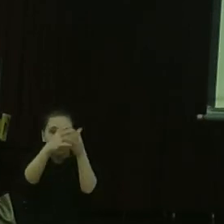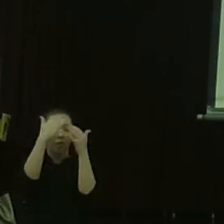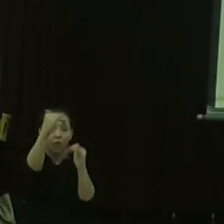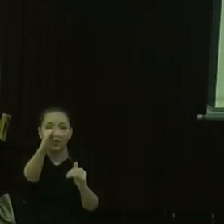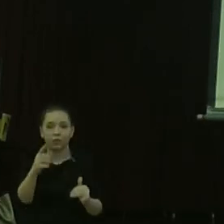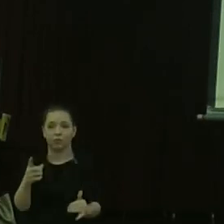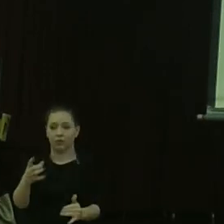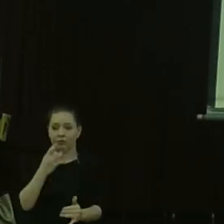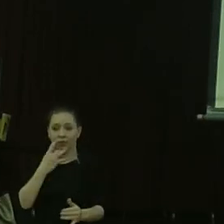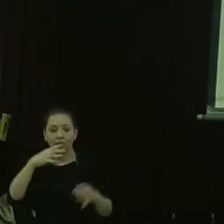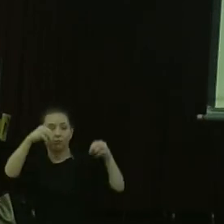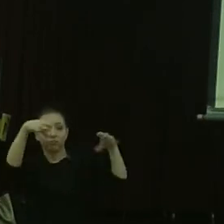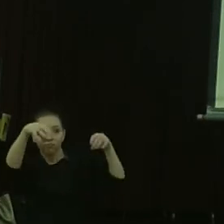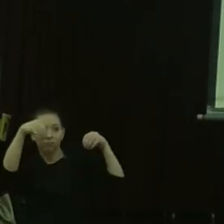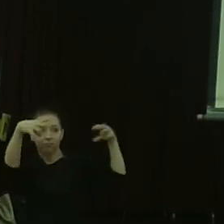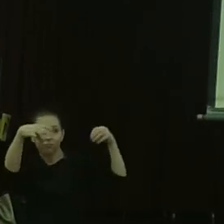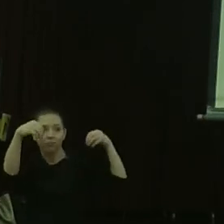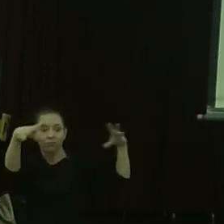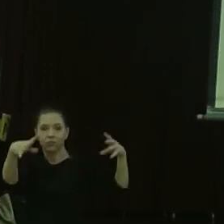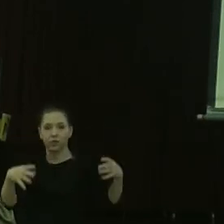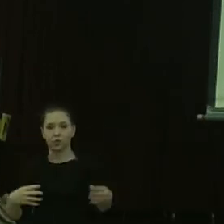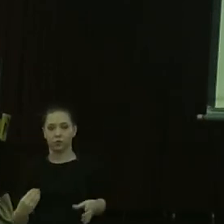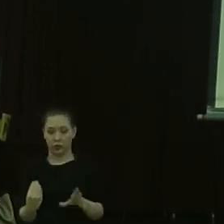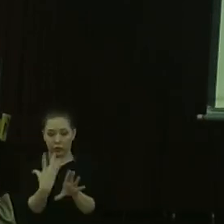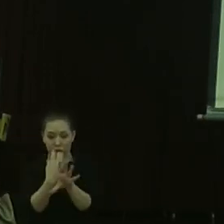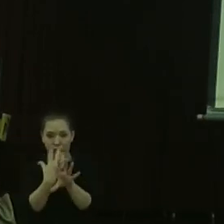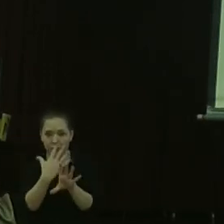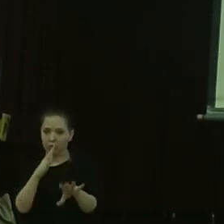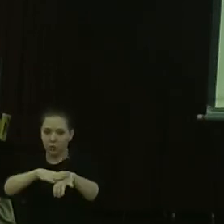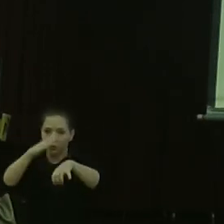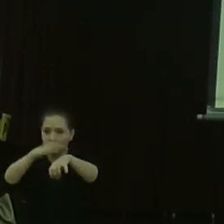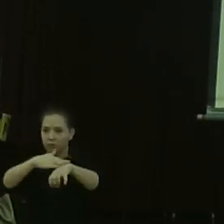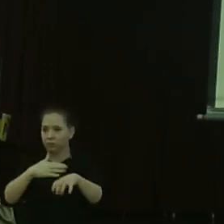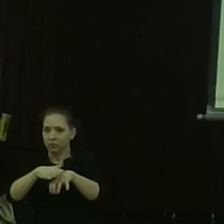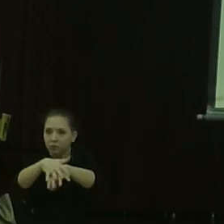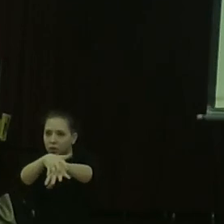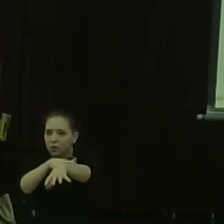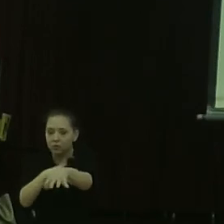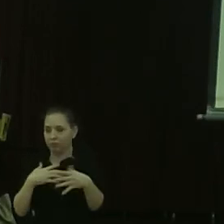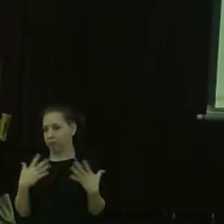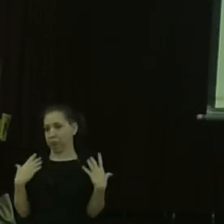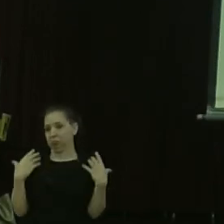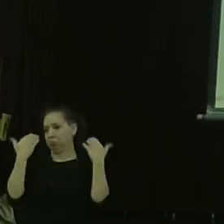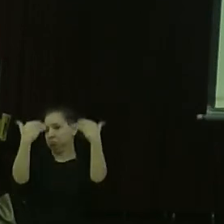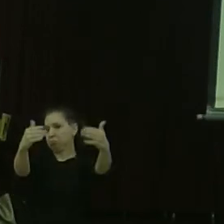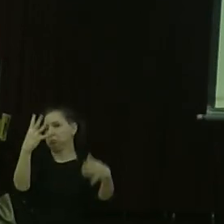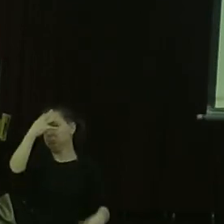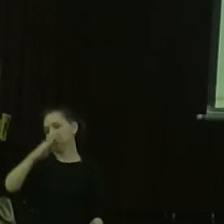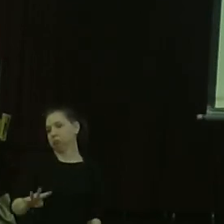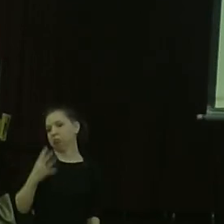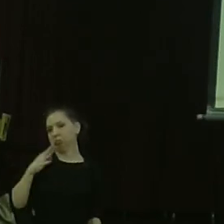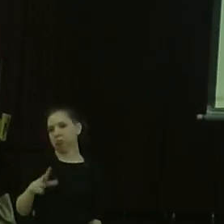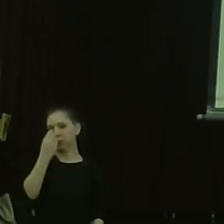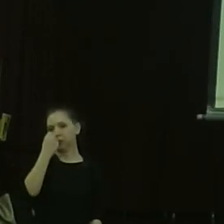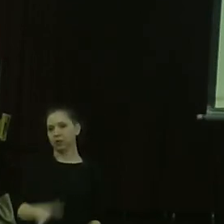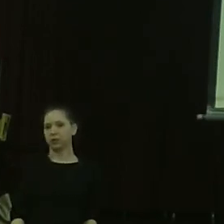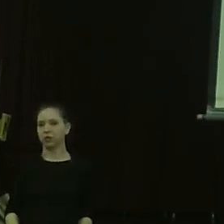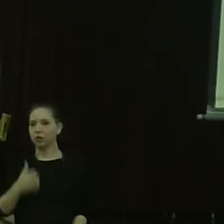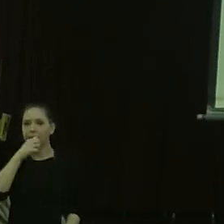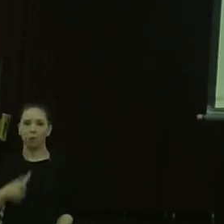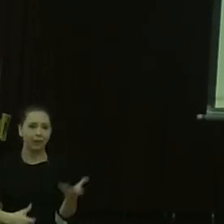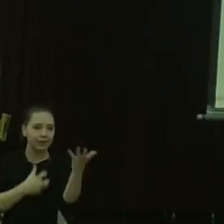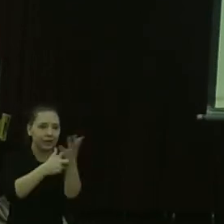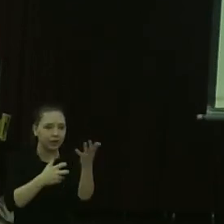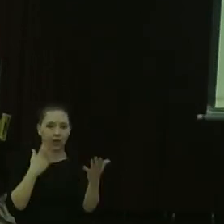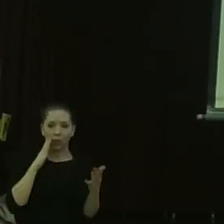them too fast, slow down, and they continue to drive that speed. They're not being ticketed. They